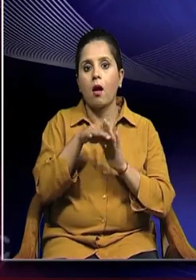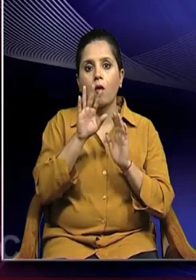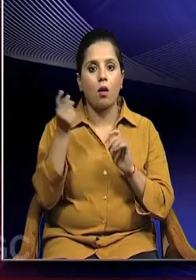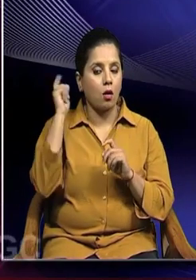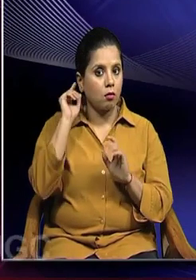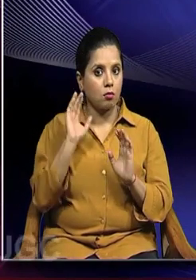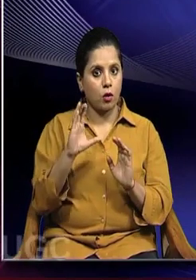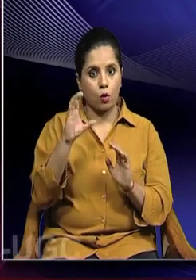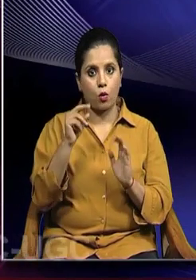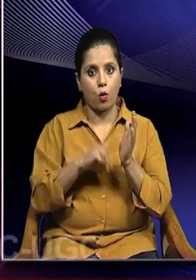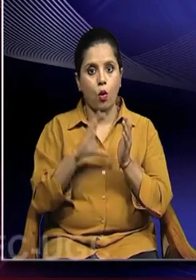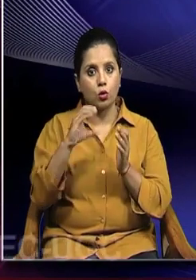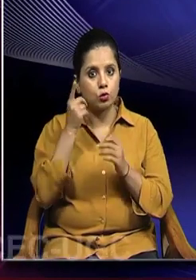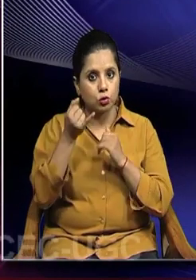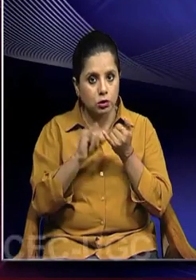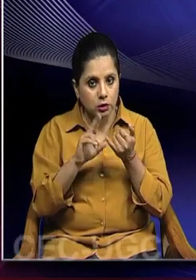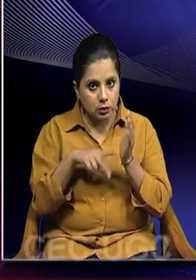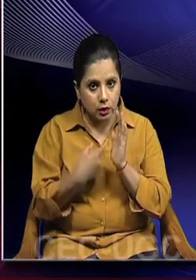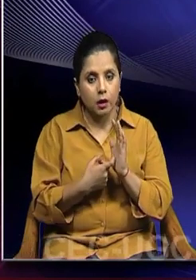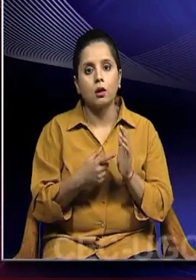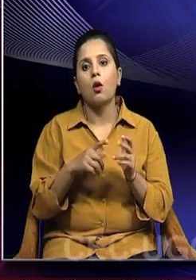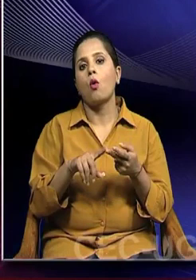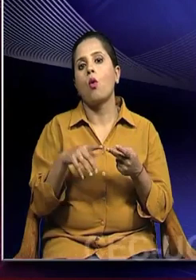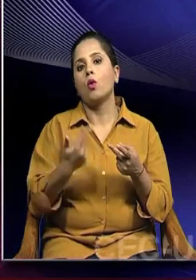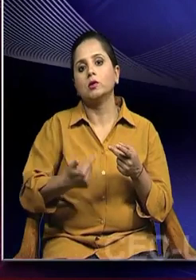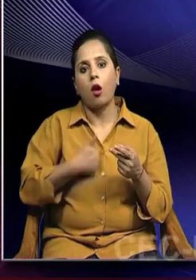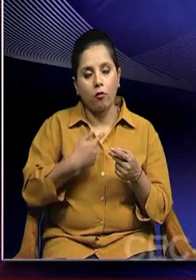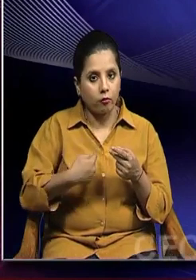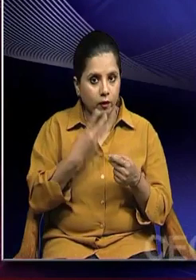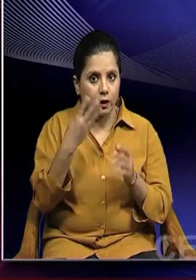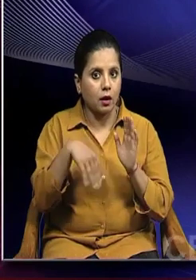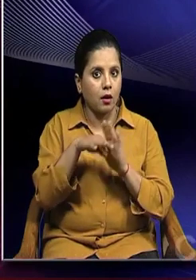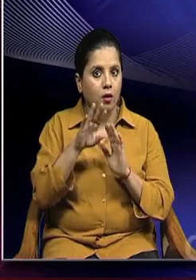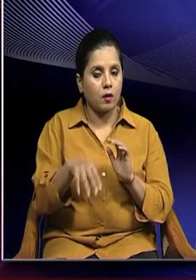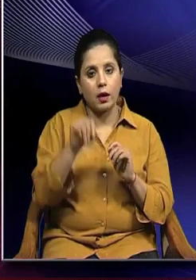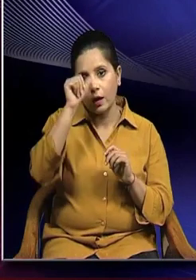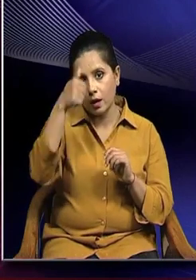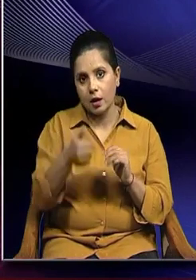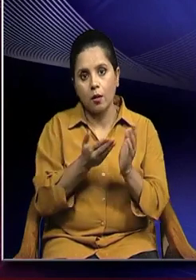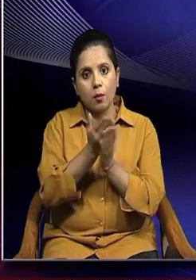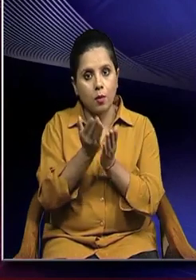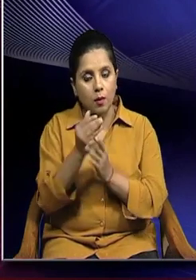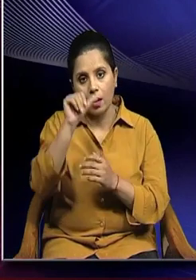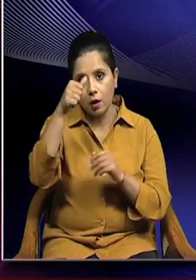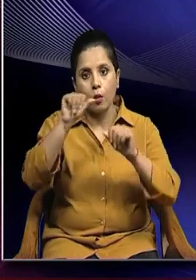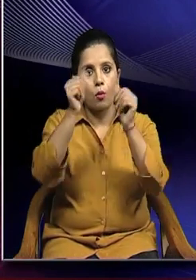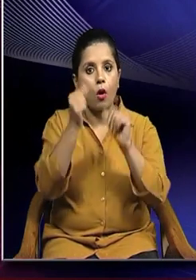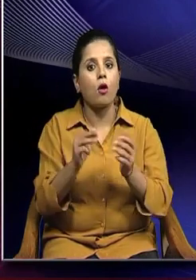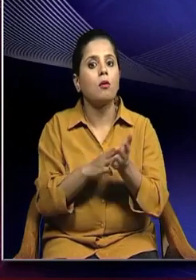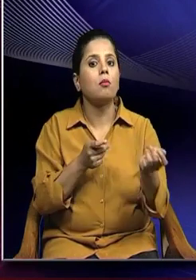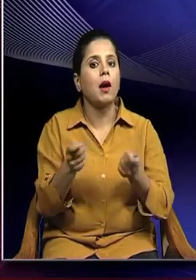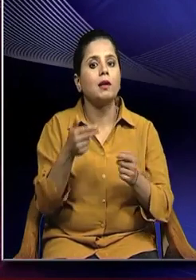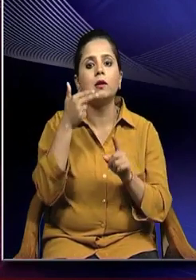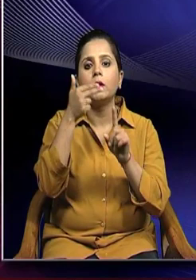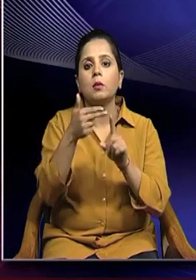when we talk about 3 levels of self in Indian methodology or in Indian model of management. They are named